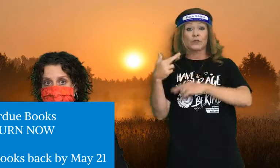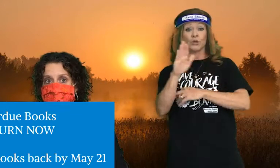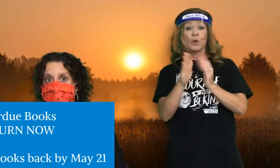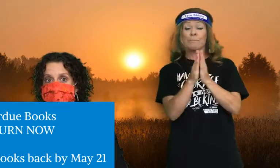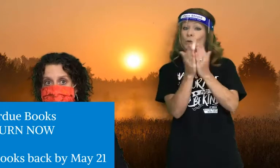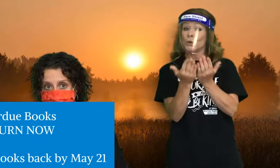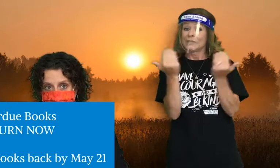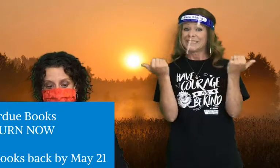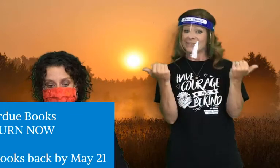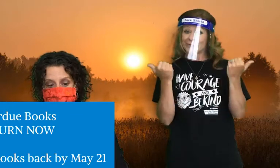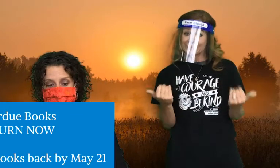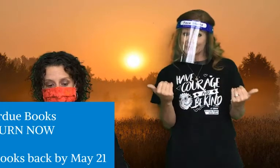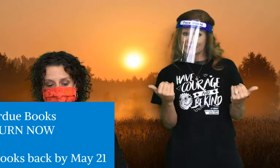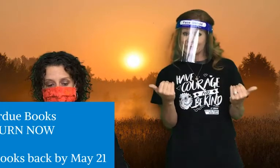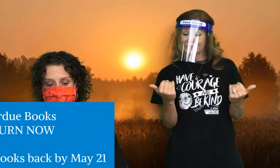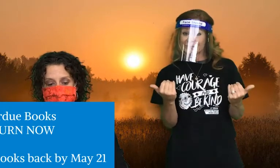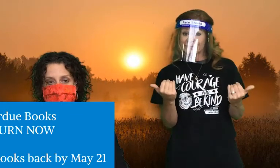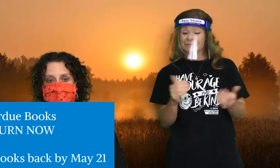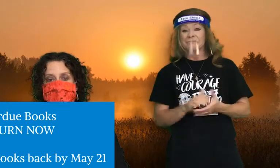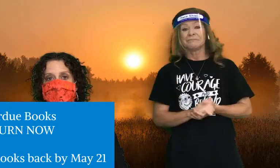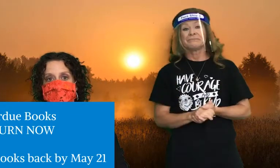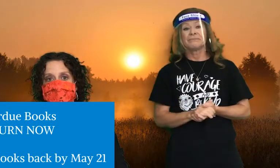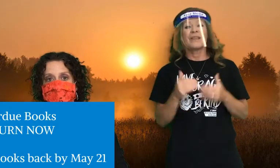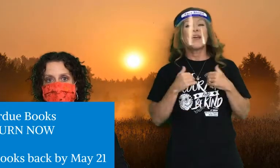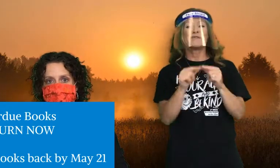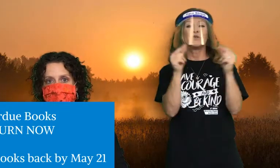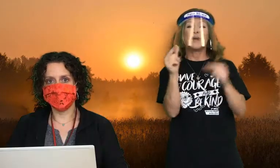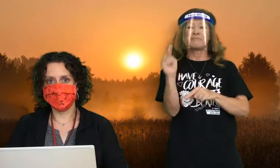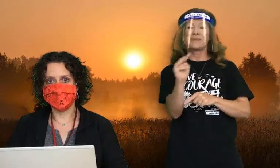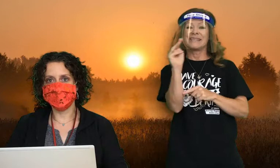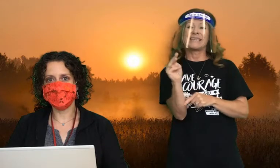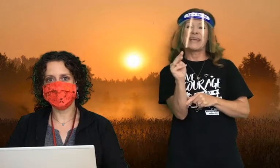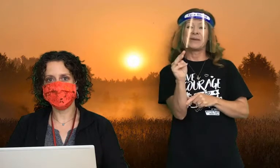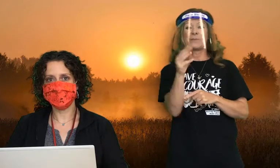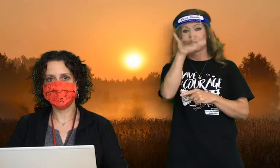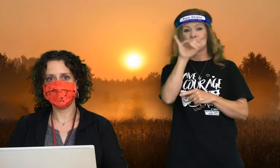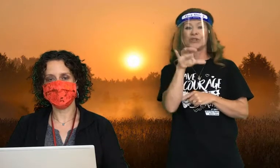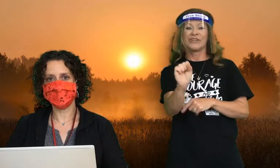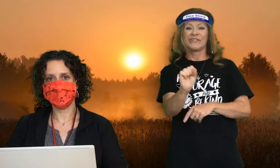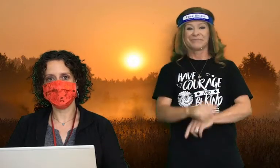books today. Have a great Monday, Bulldogs.